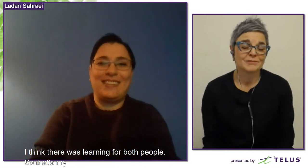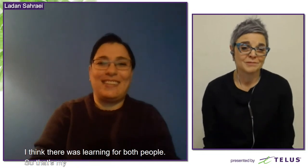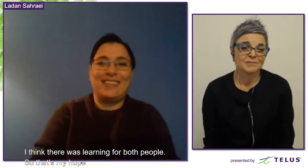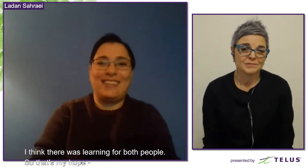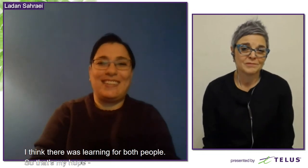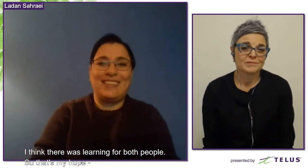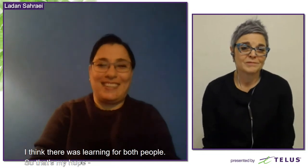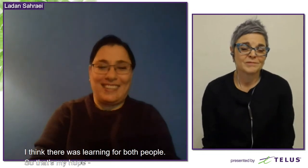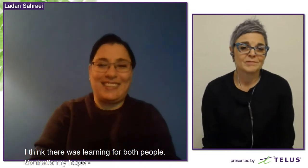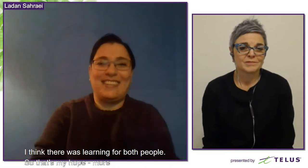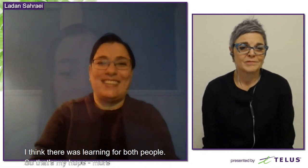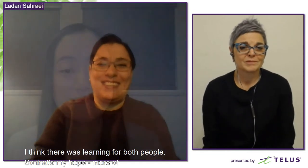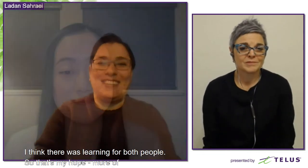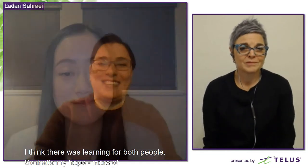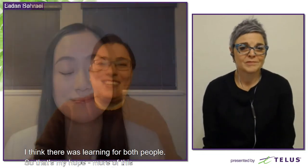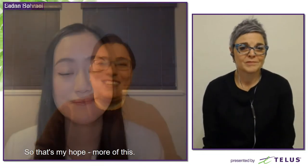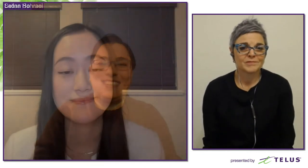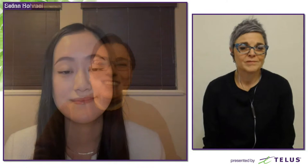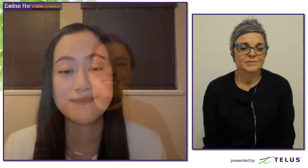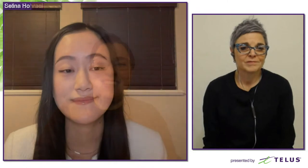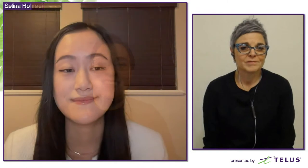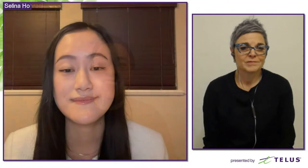this.